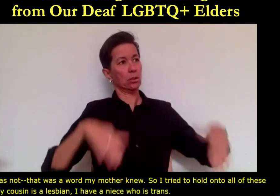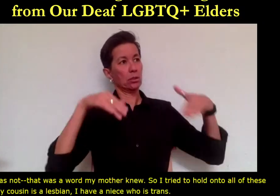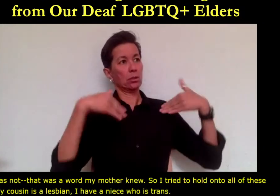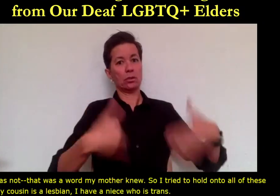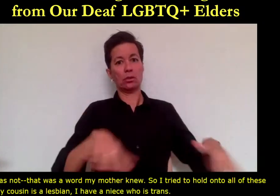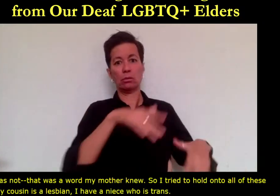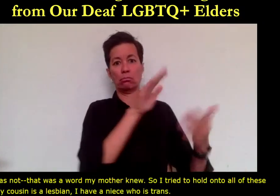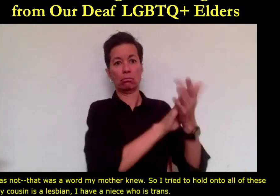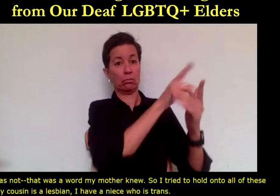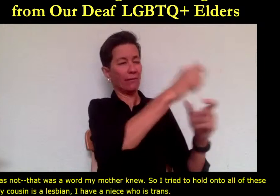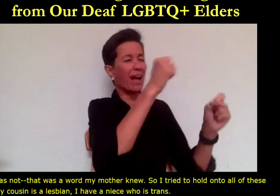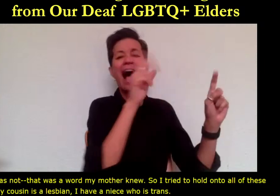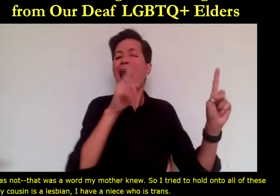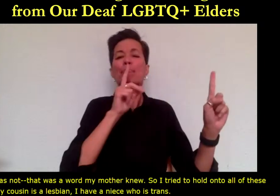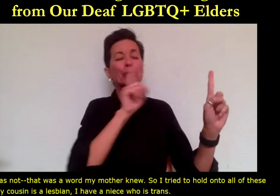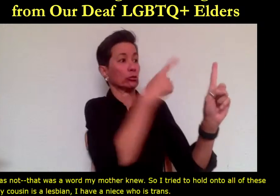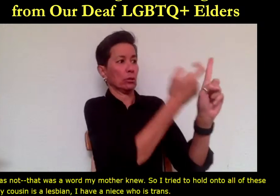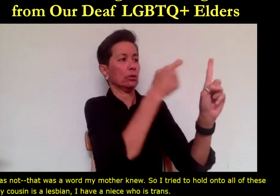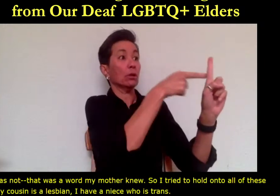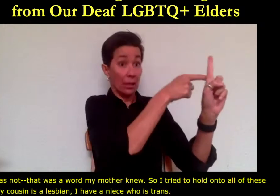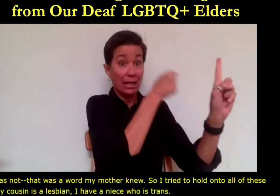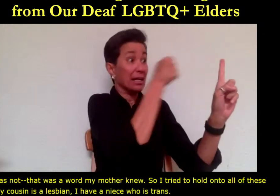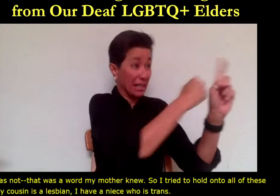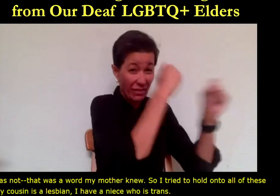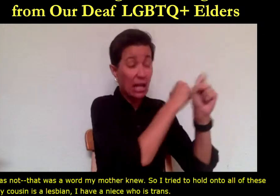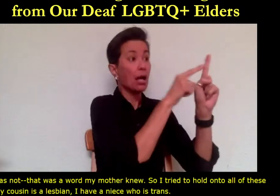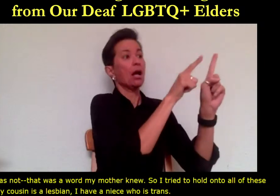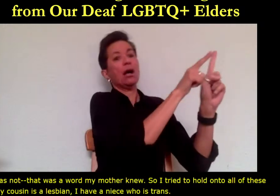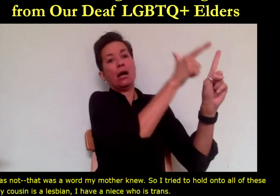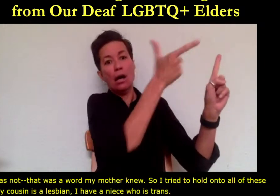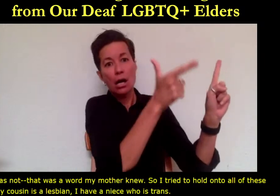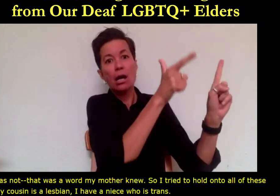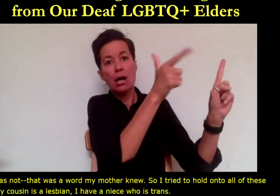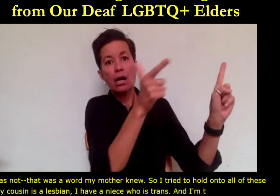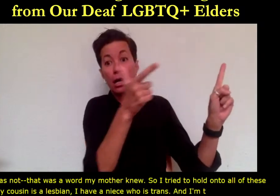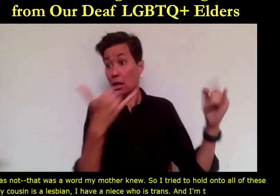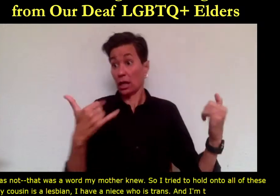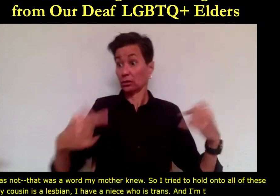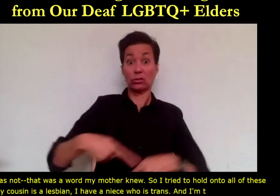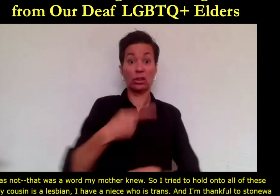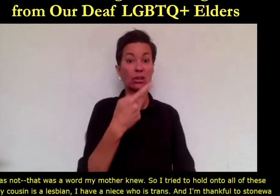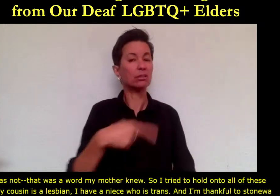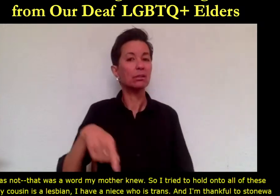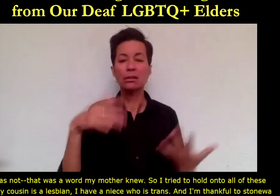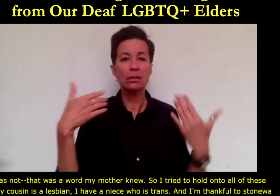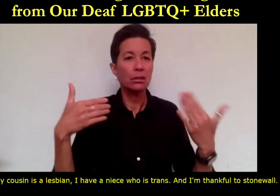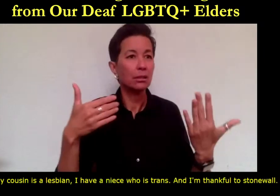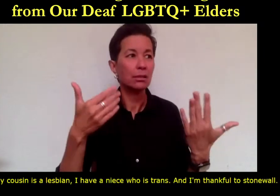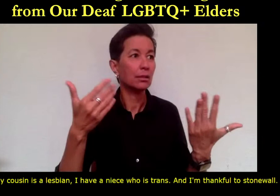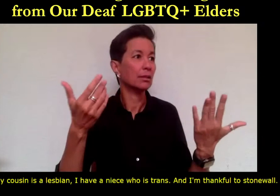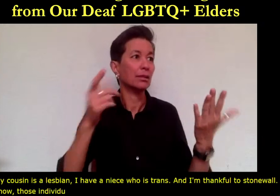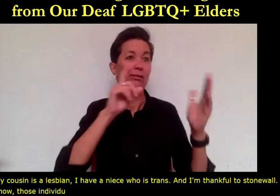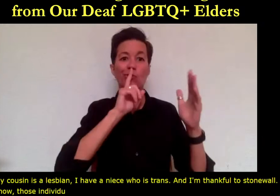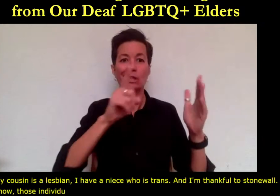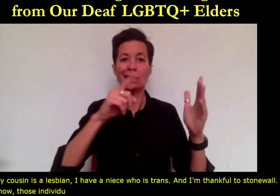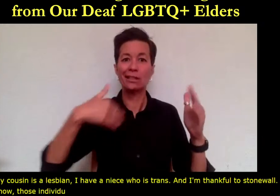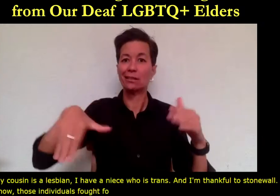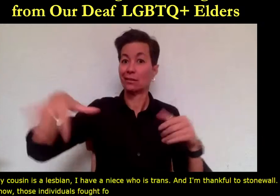particularly trans individuals at that time um and it's made it much easier for